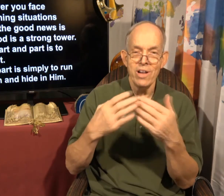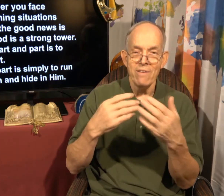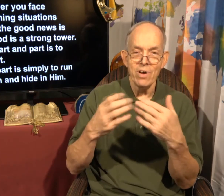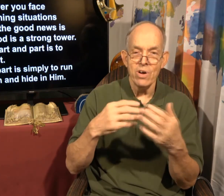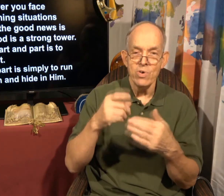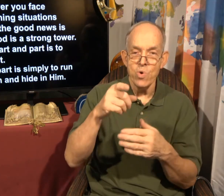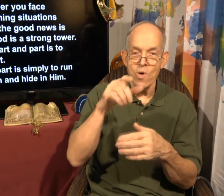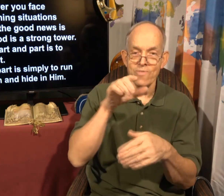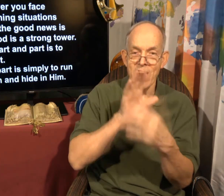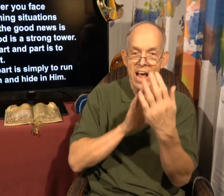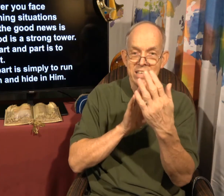refuge.